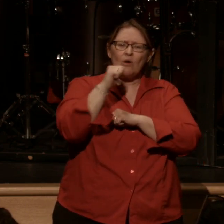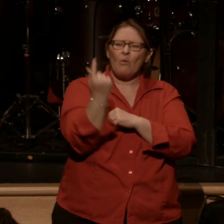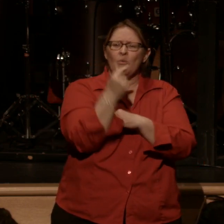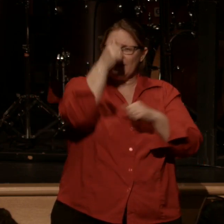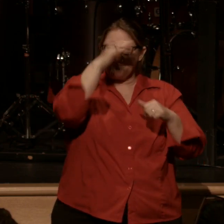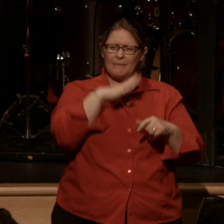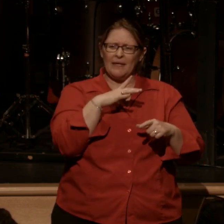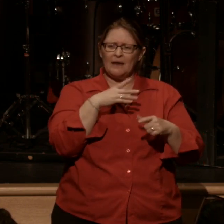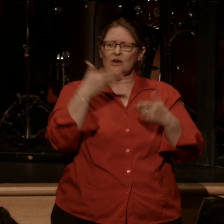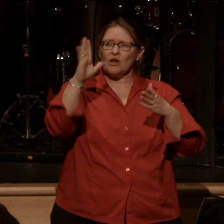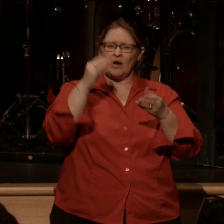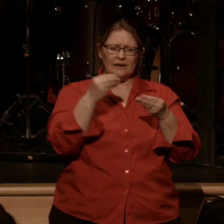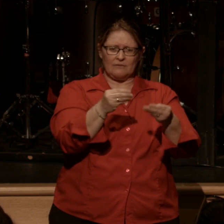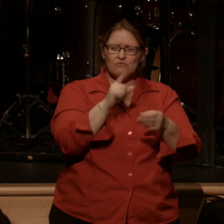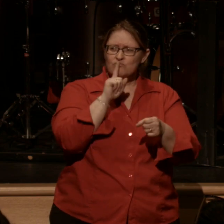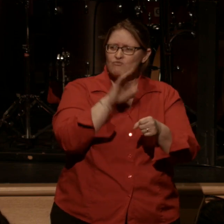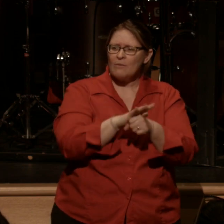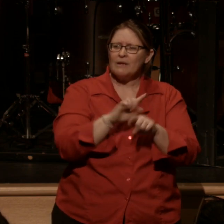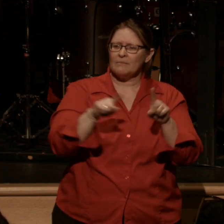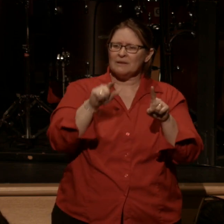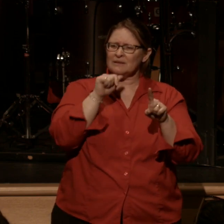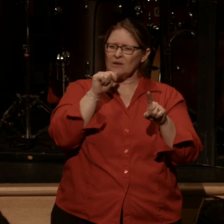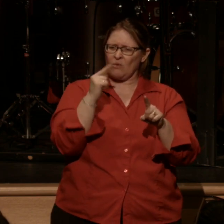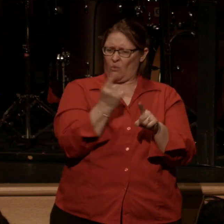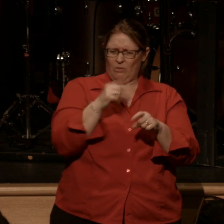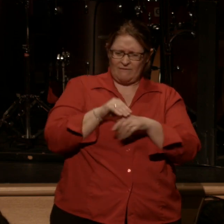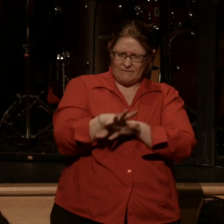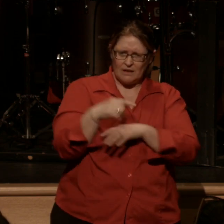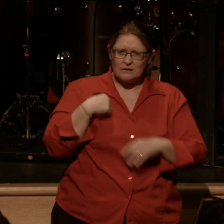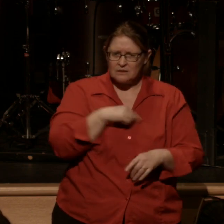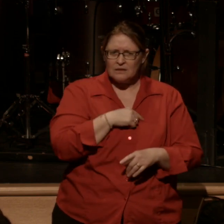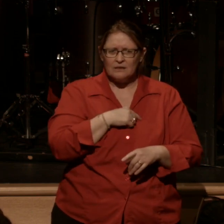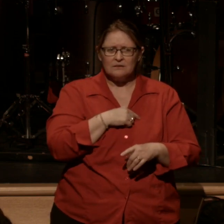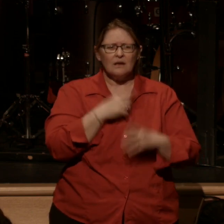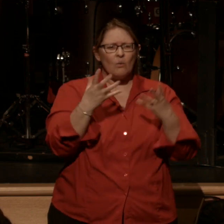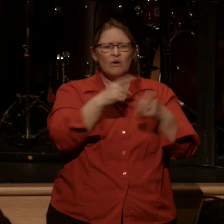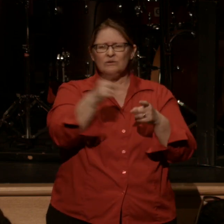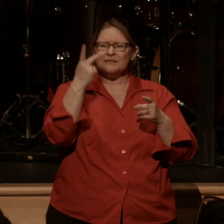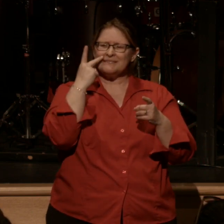made promises to that it does not affect us. I want us